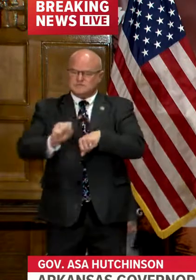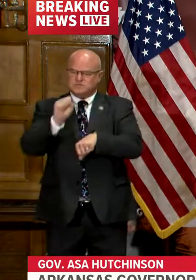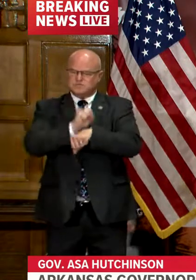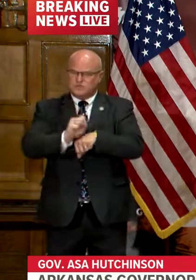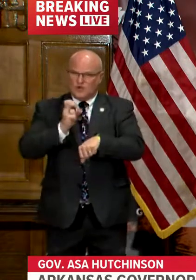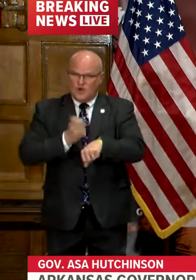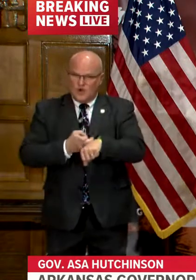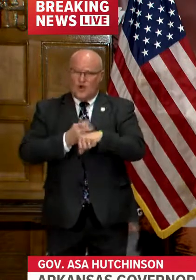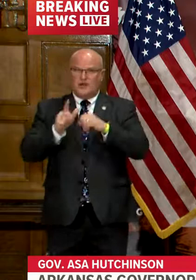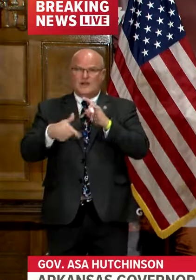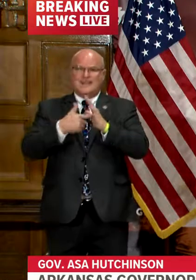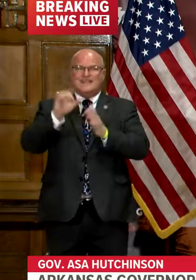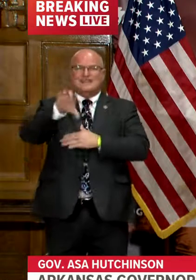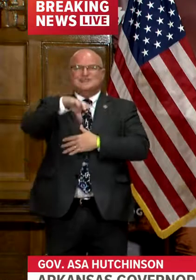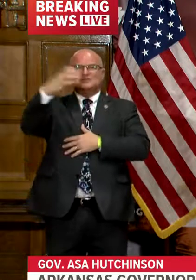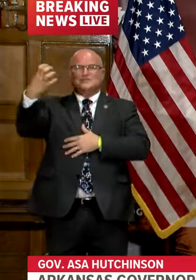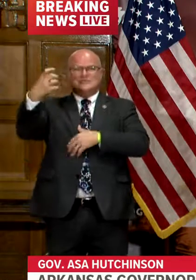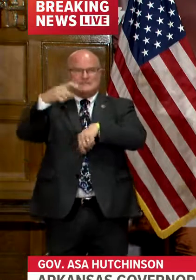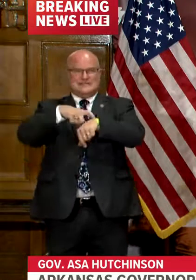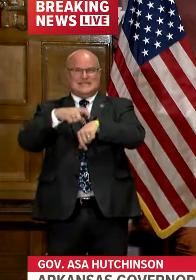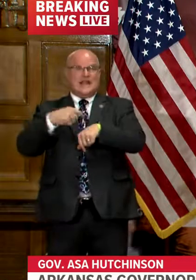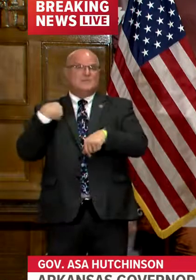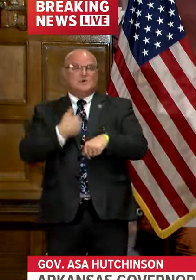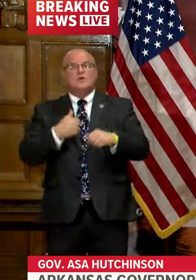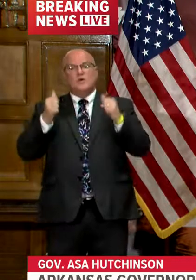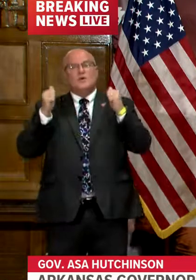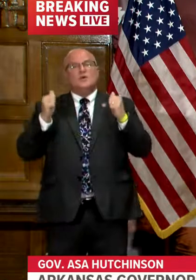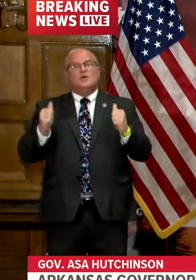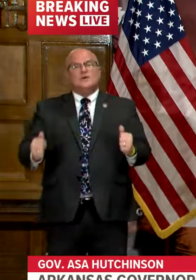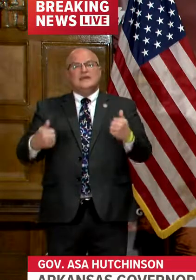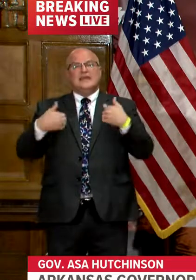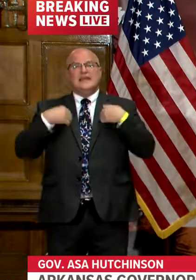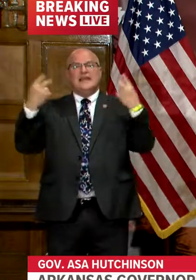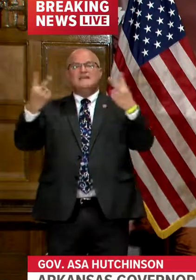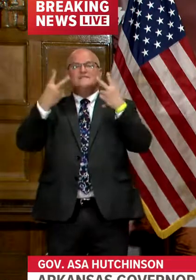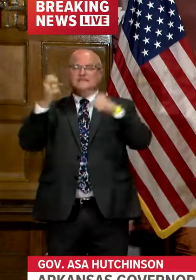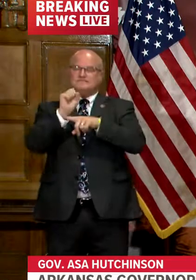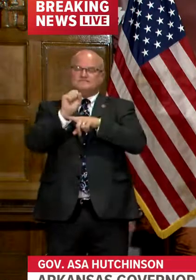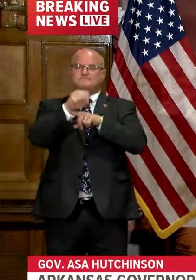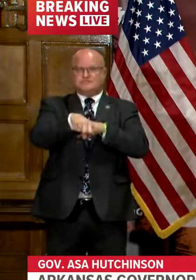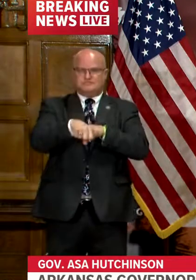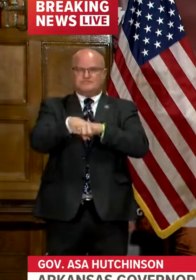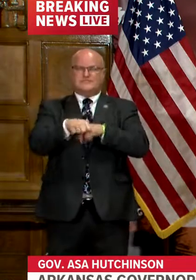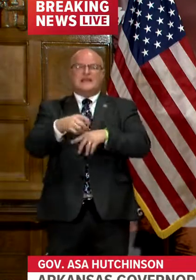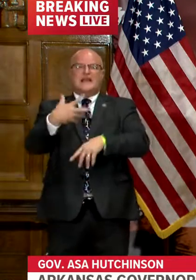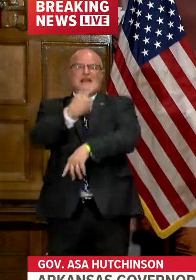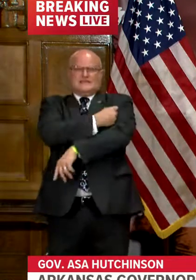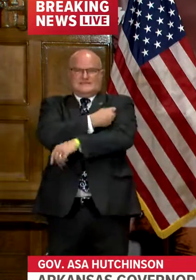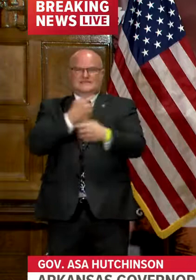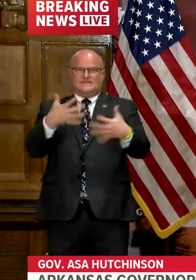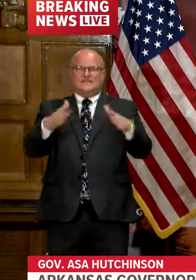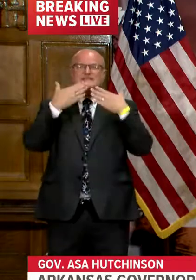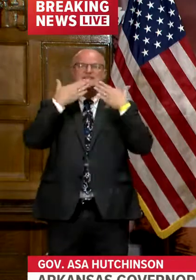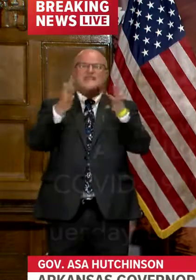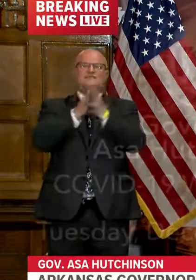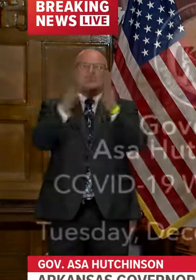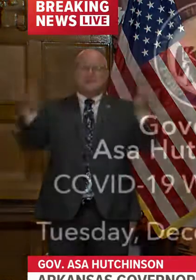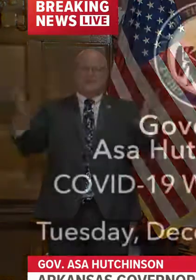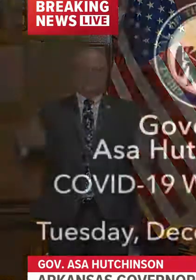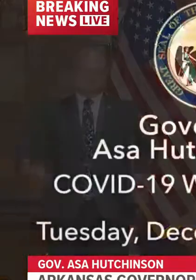during this Christmas season so that we can have victory and get to the vaccine. Thank you all very